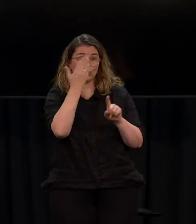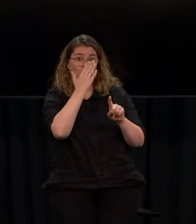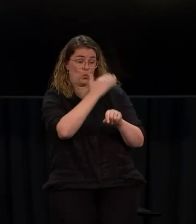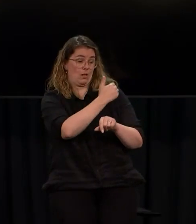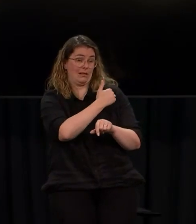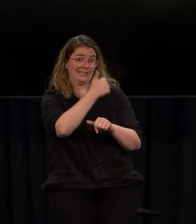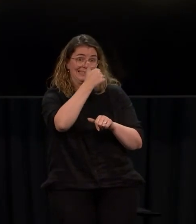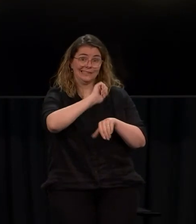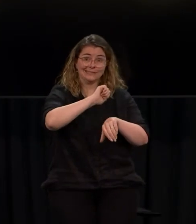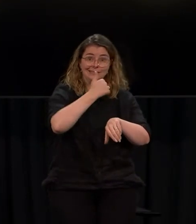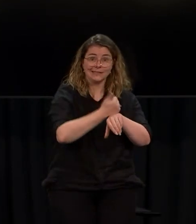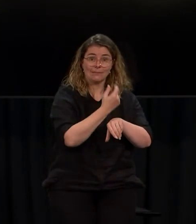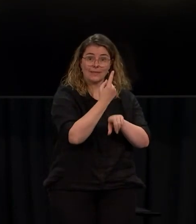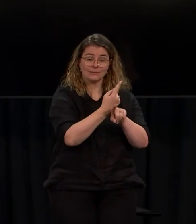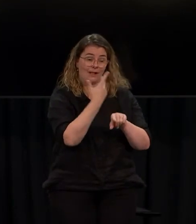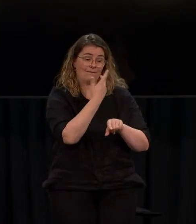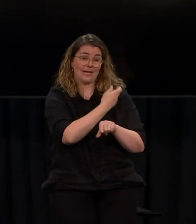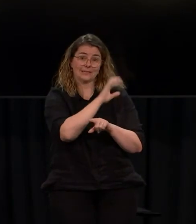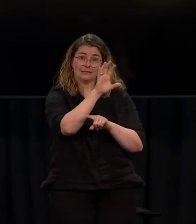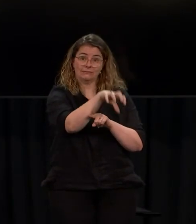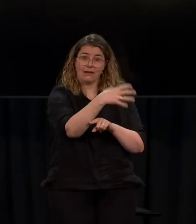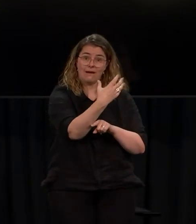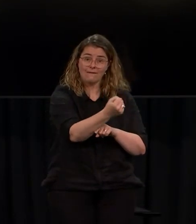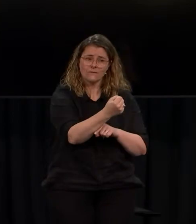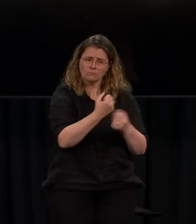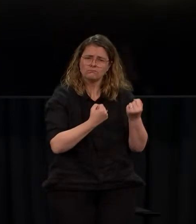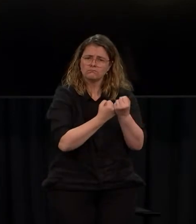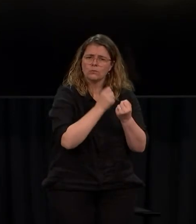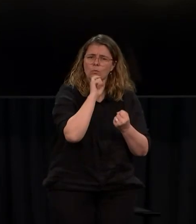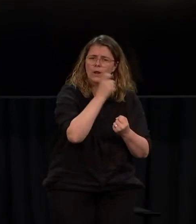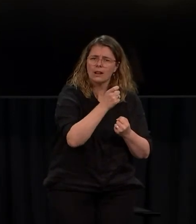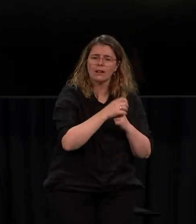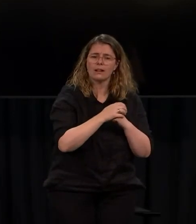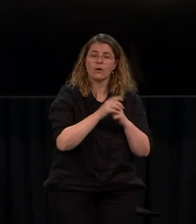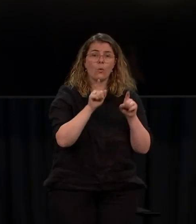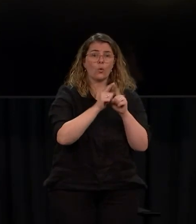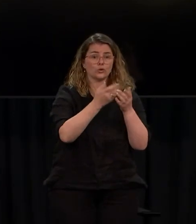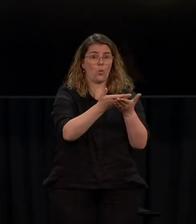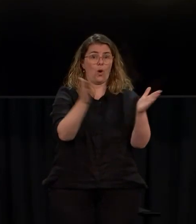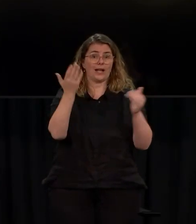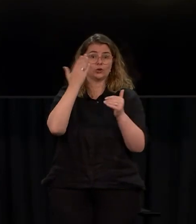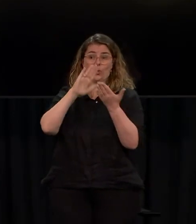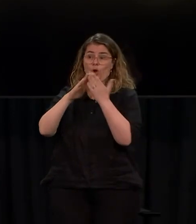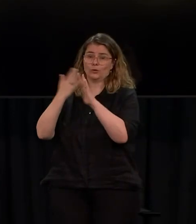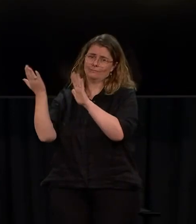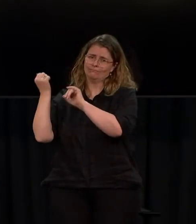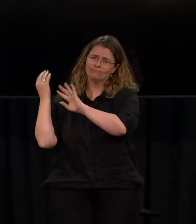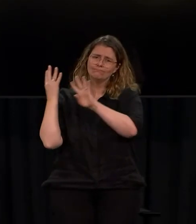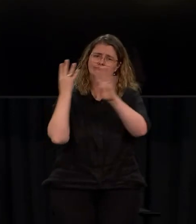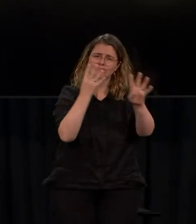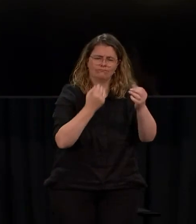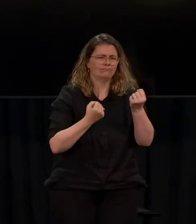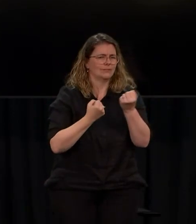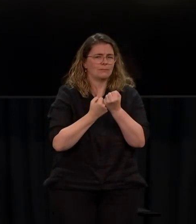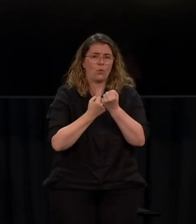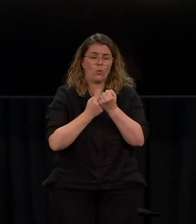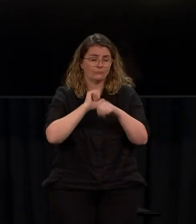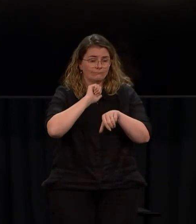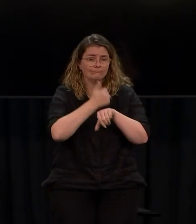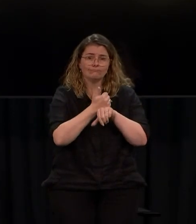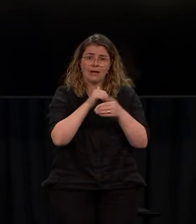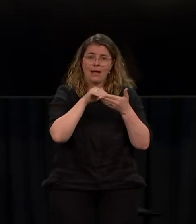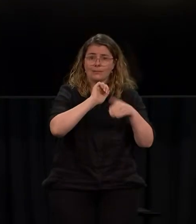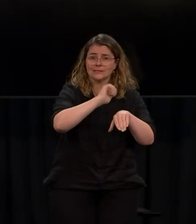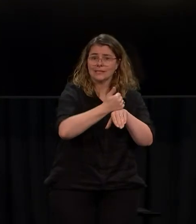have vaccinations provided on site, and indeed to allow wider school community to come in, we've been very supportive and have assisted with